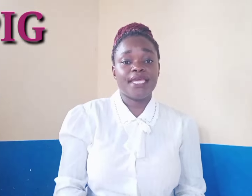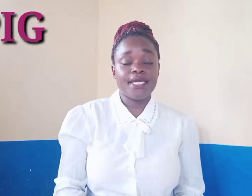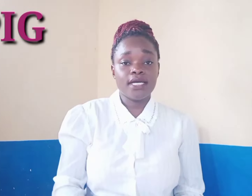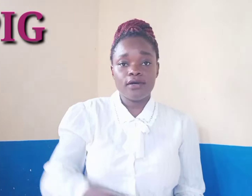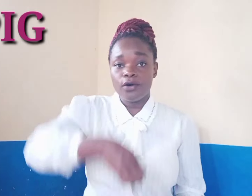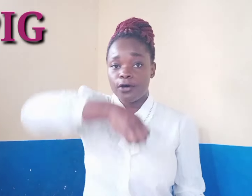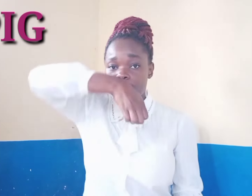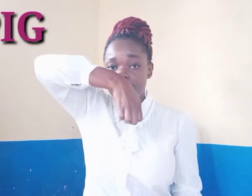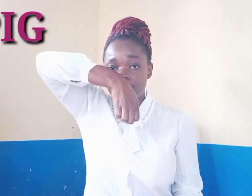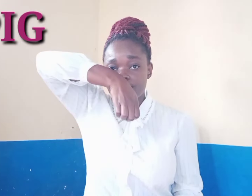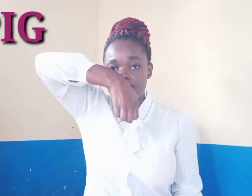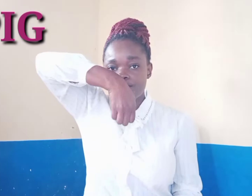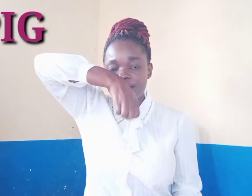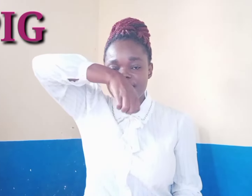Pig. Or pig.